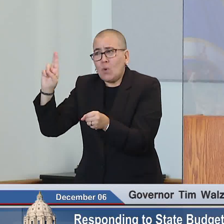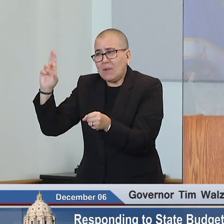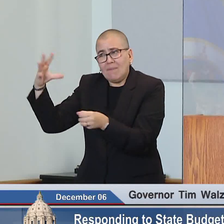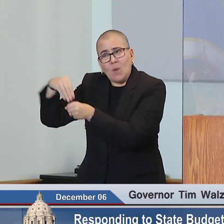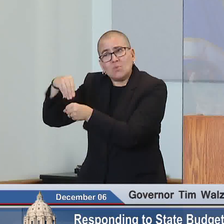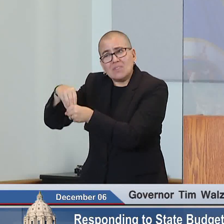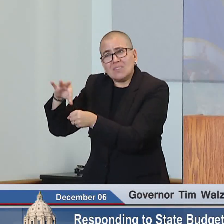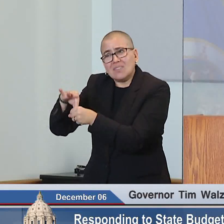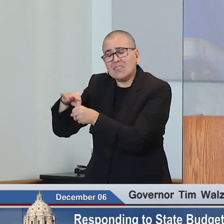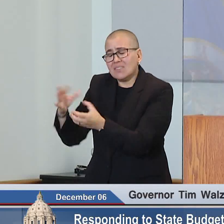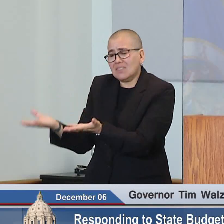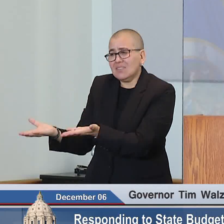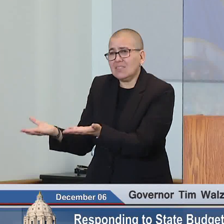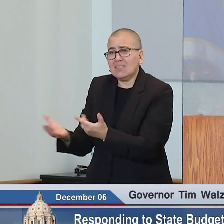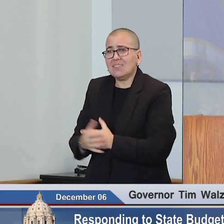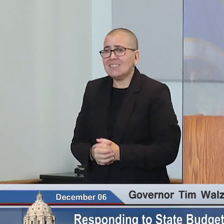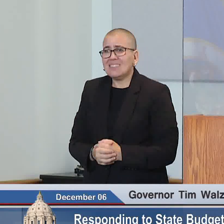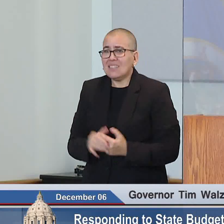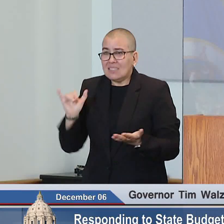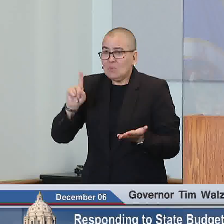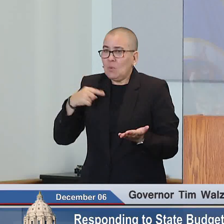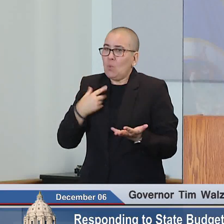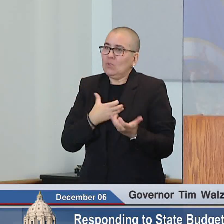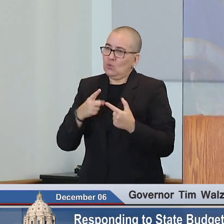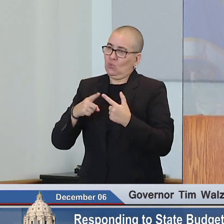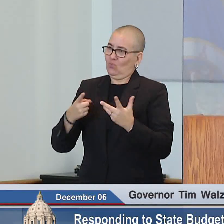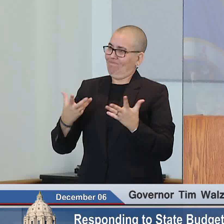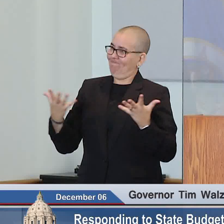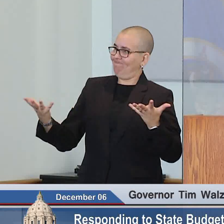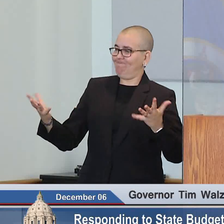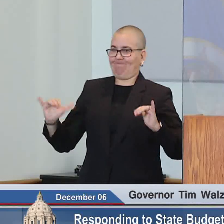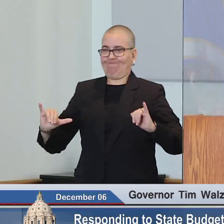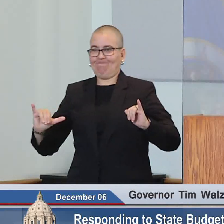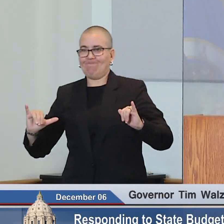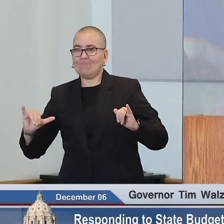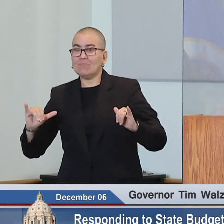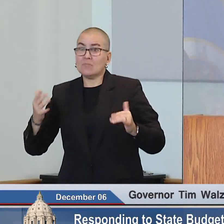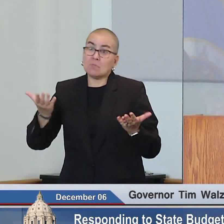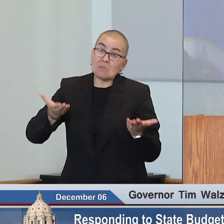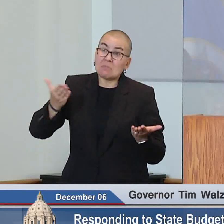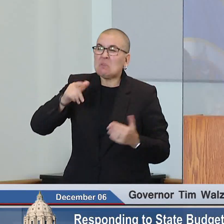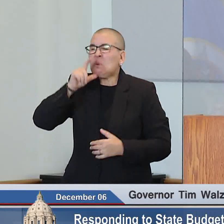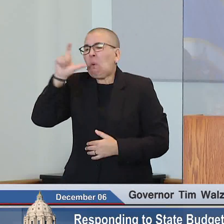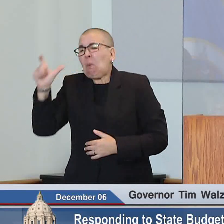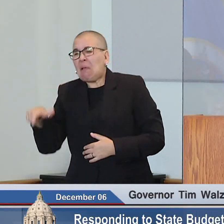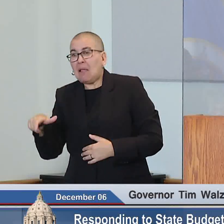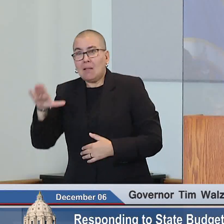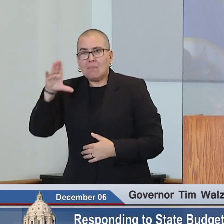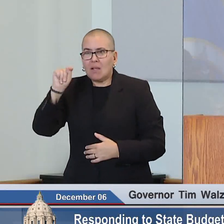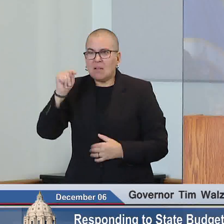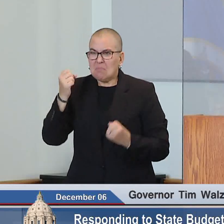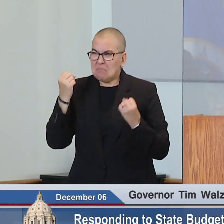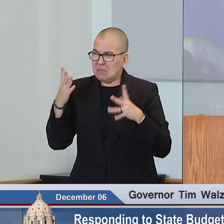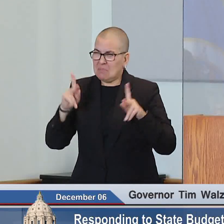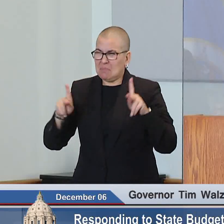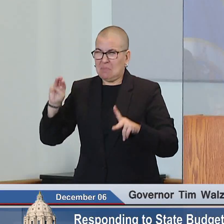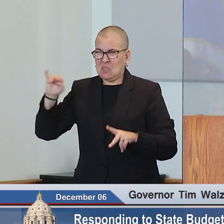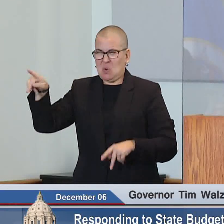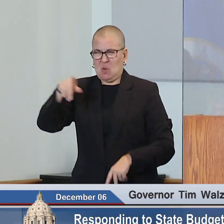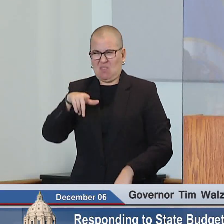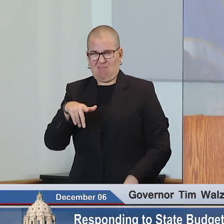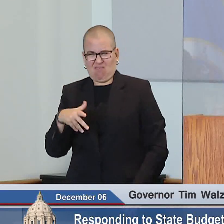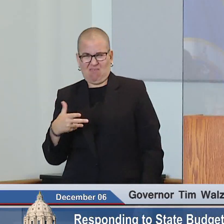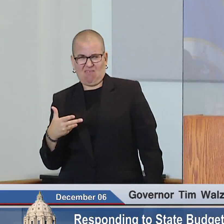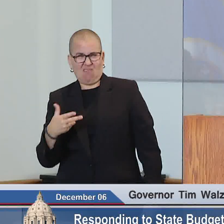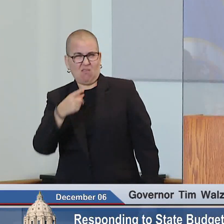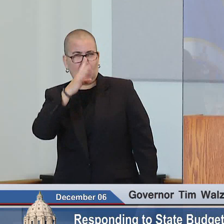that's the place where we need to start. Obviously, there's leverage to say we don't need to do that, but I think there's a large number of Minnesotans would feel like they're not being heard, that